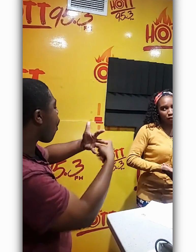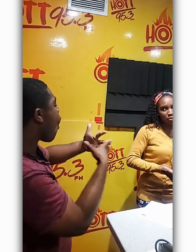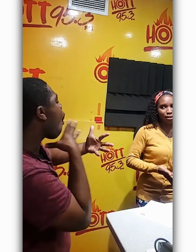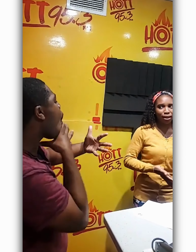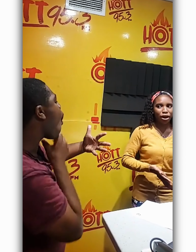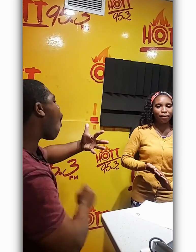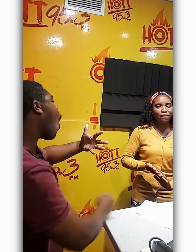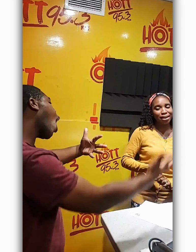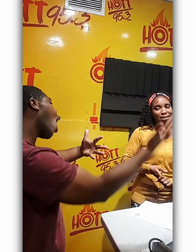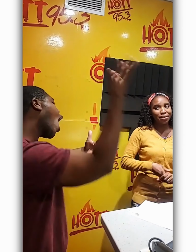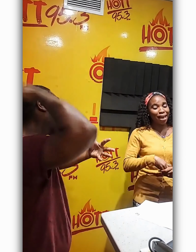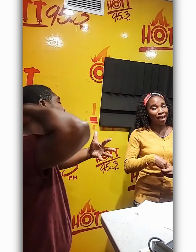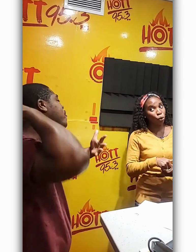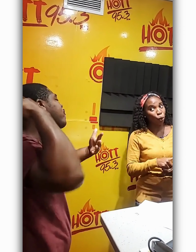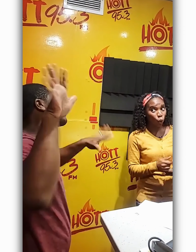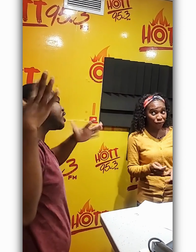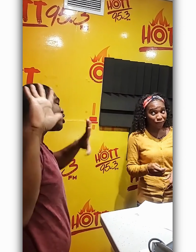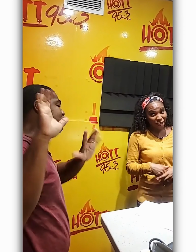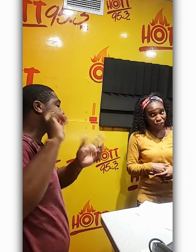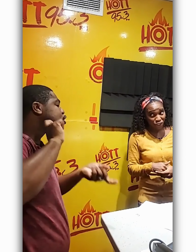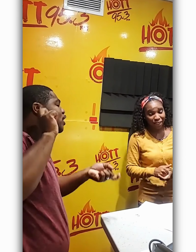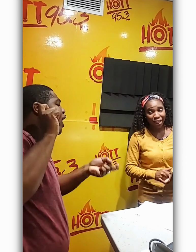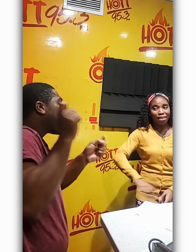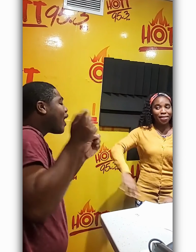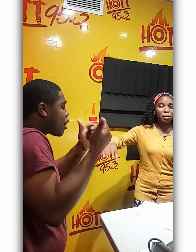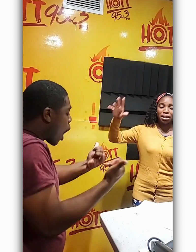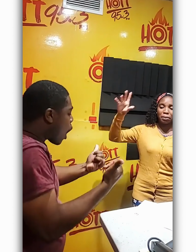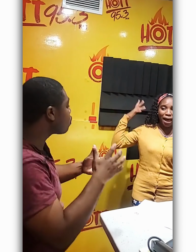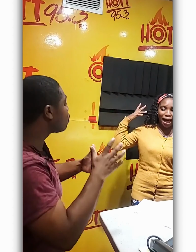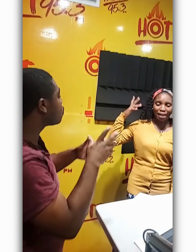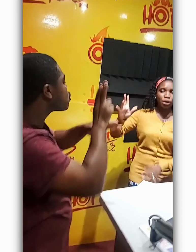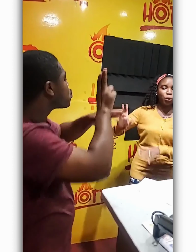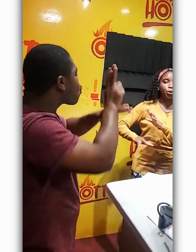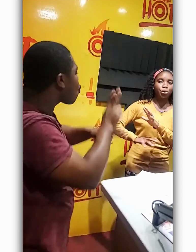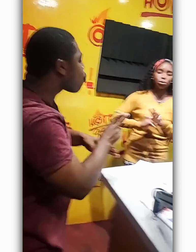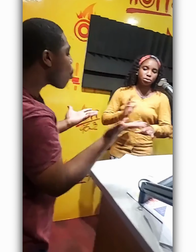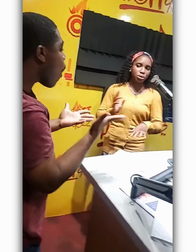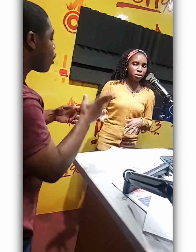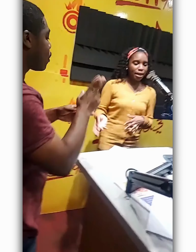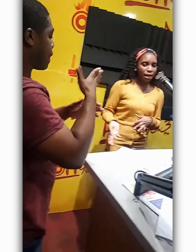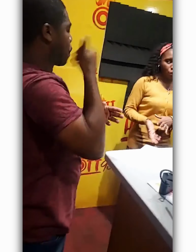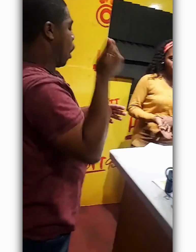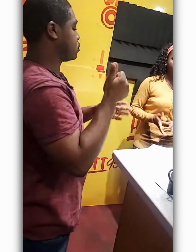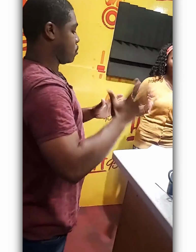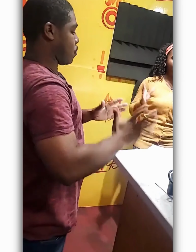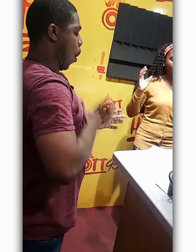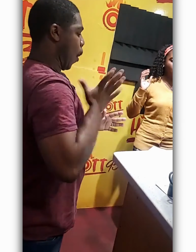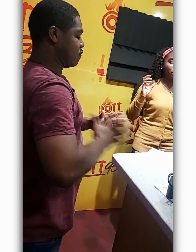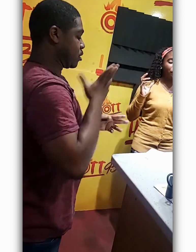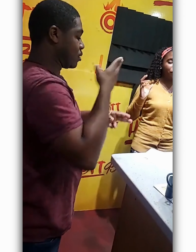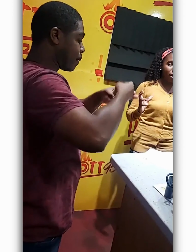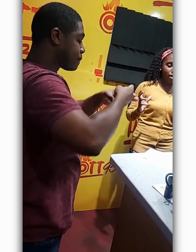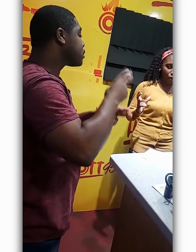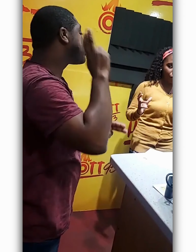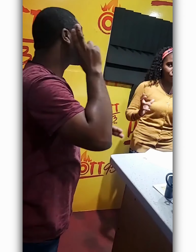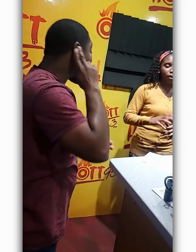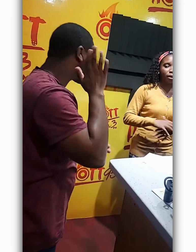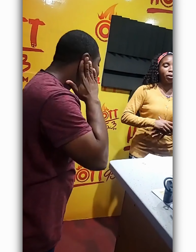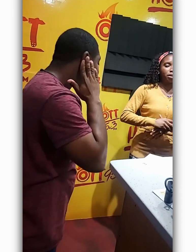terms. They are offensive and old-fashioned. That was in the past. We don't use those anymore. What we prefer now, what is